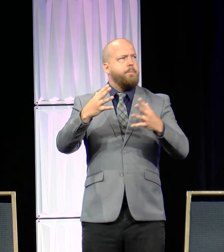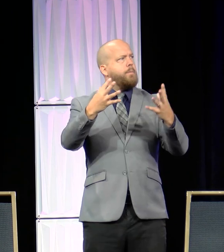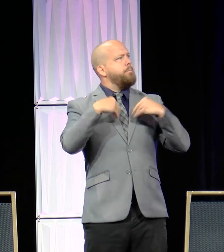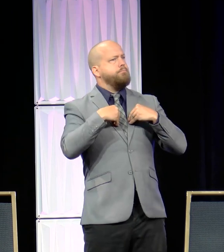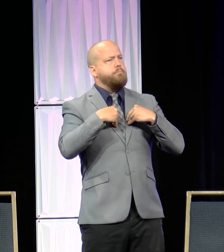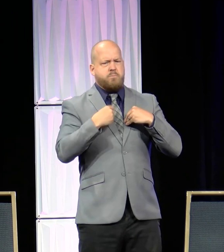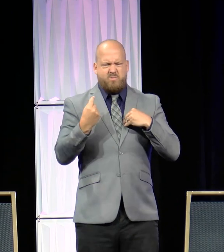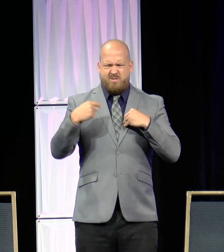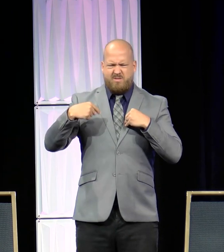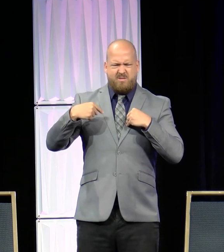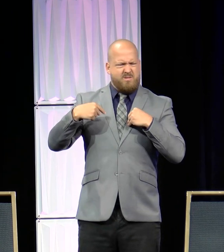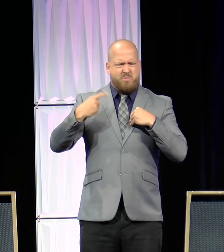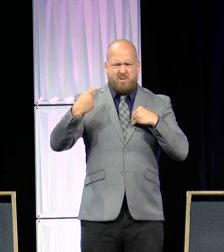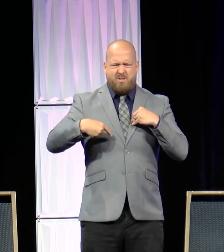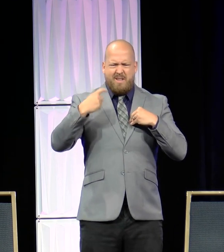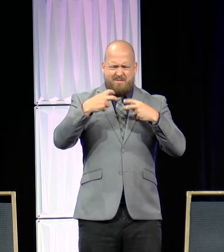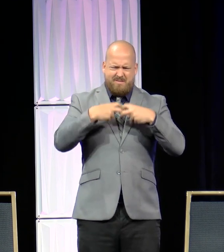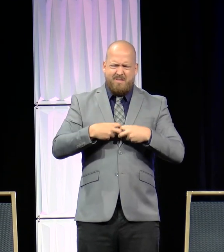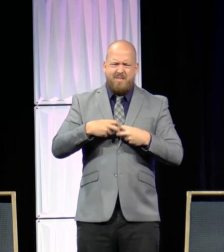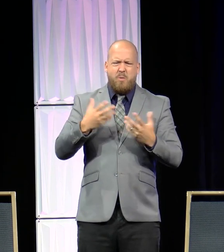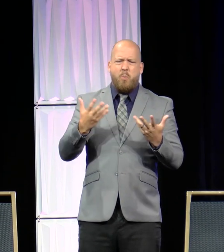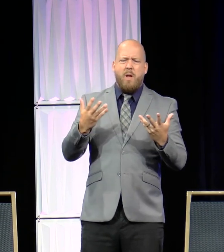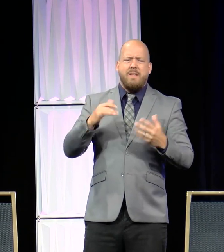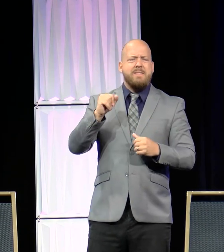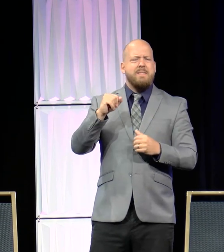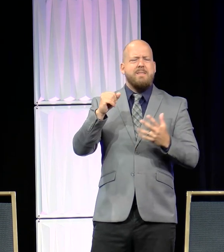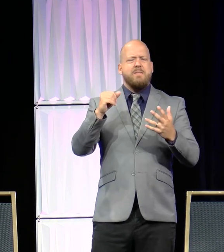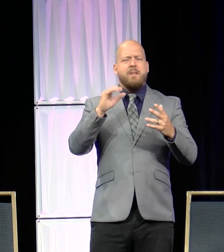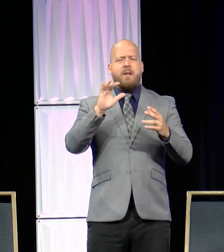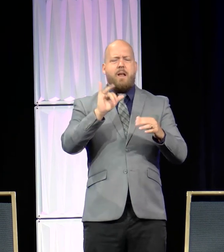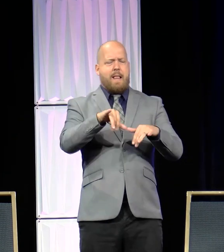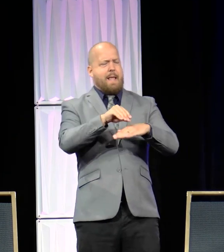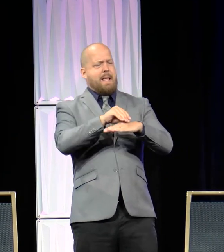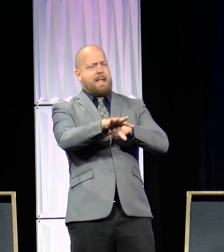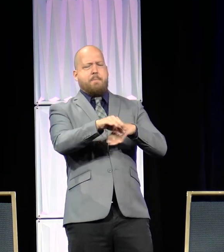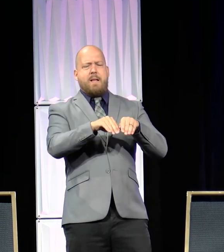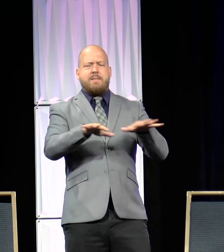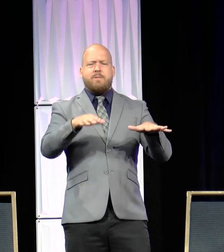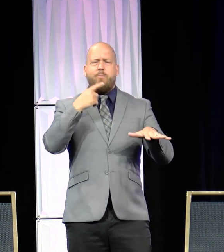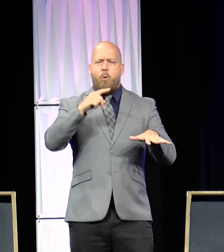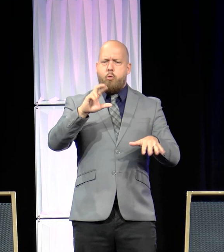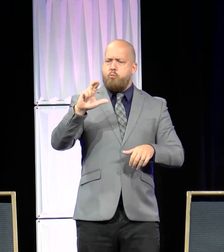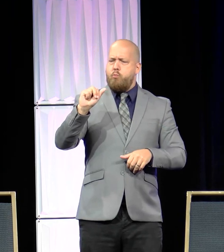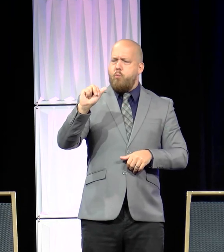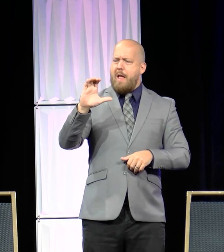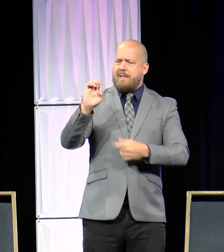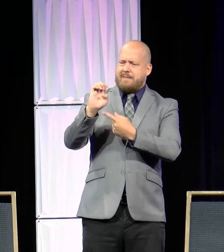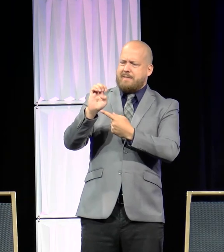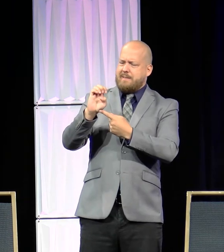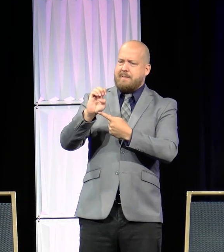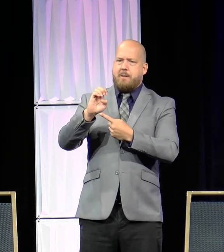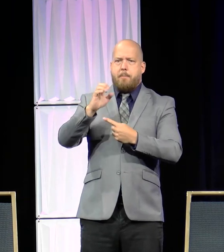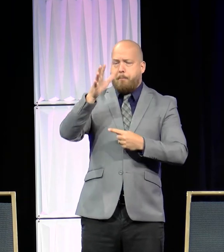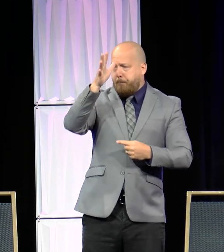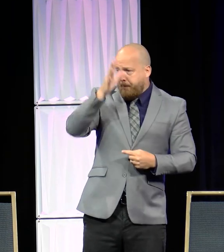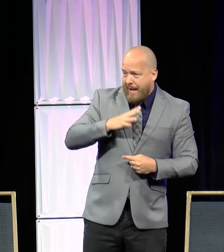the impact of a race construct, right? When I first started doing this work,